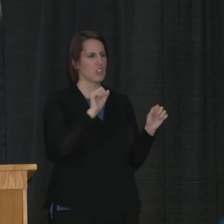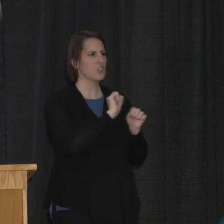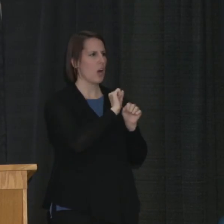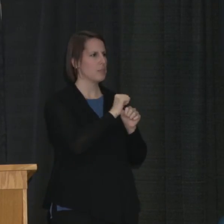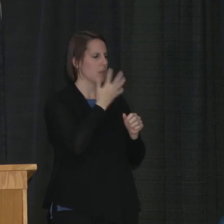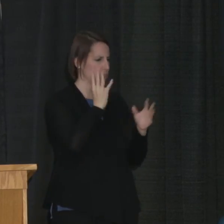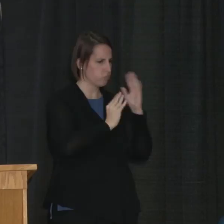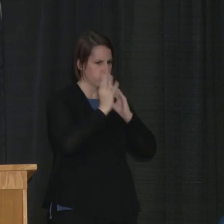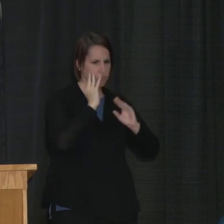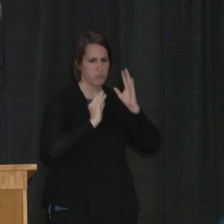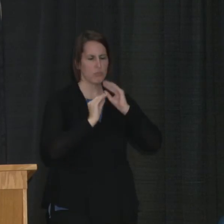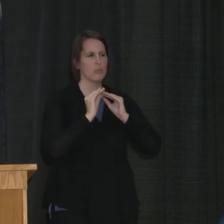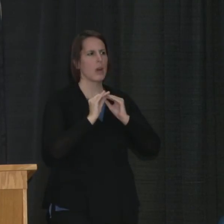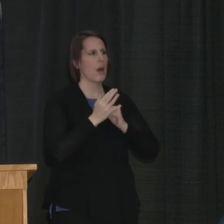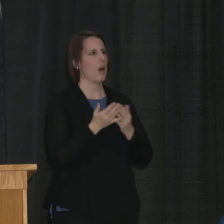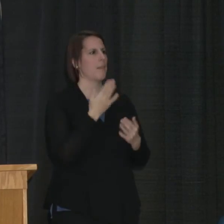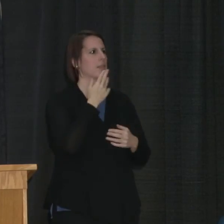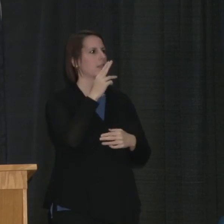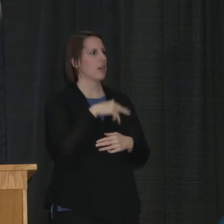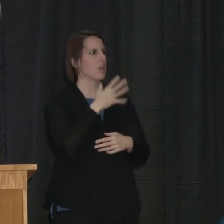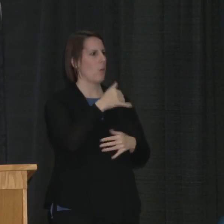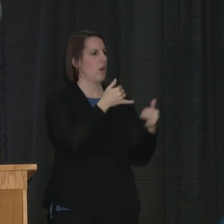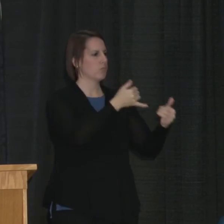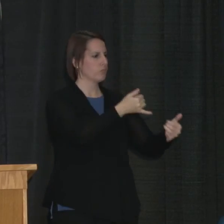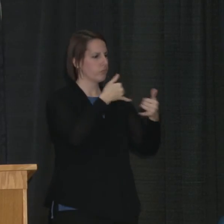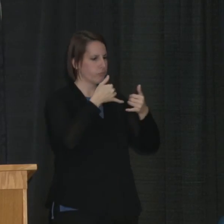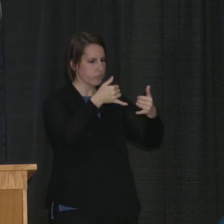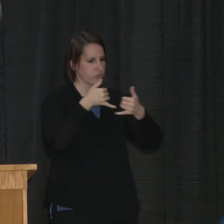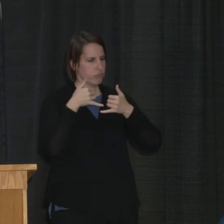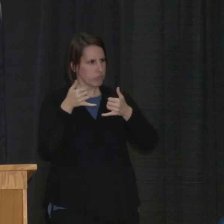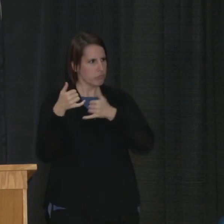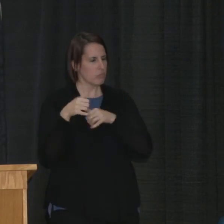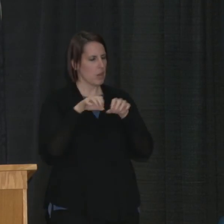of scholarships and bursaries and to qualify for student loans.